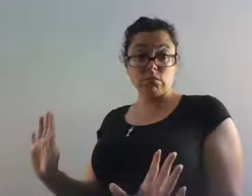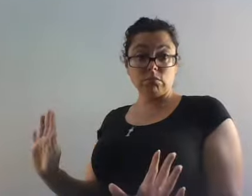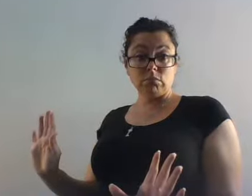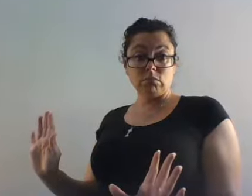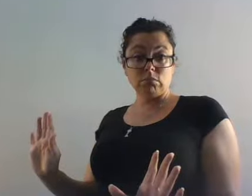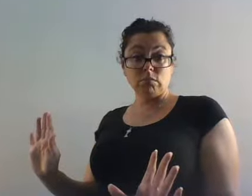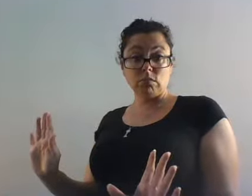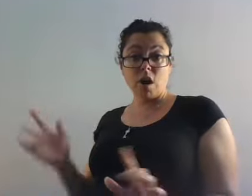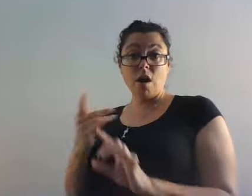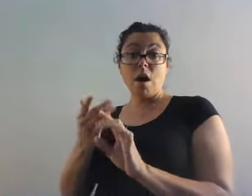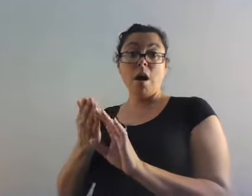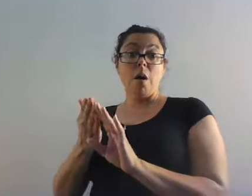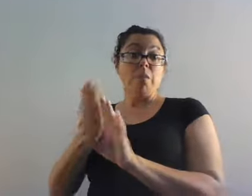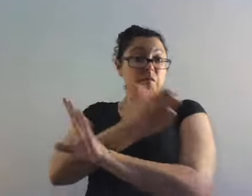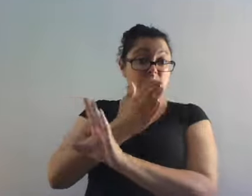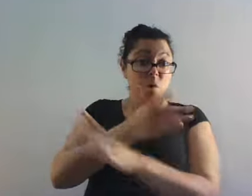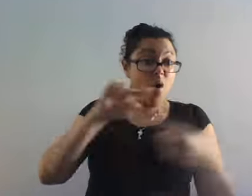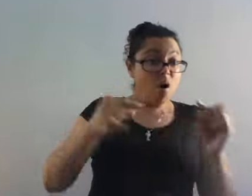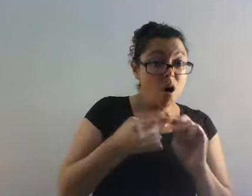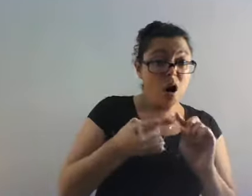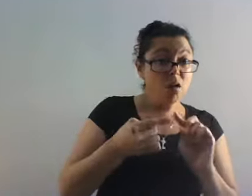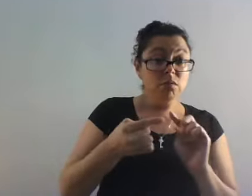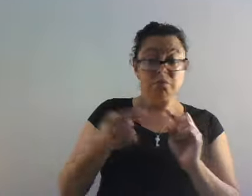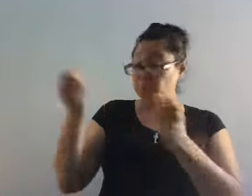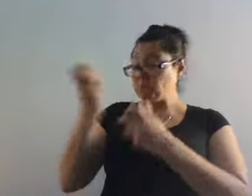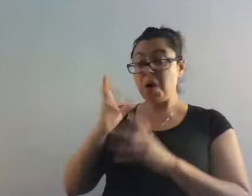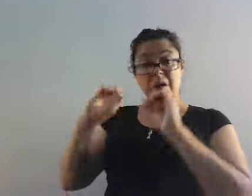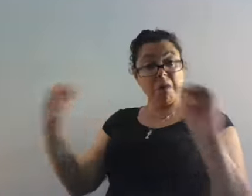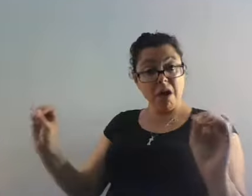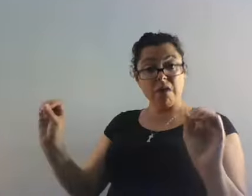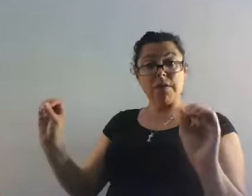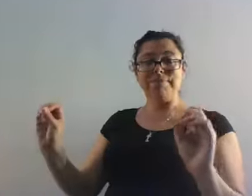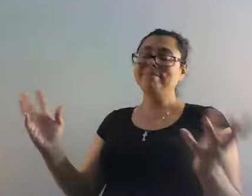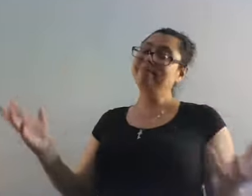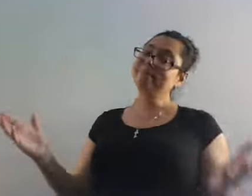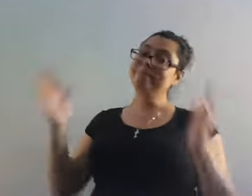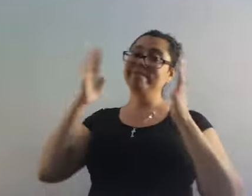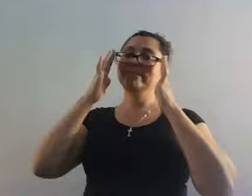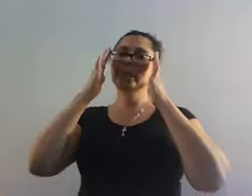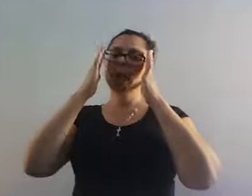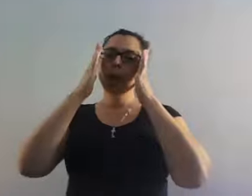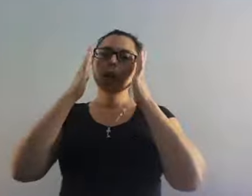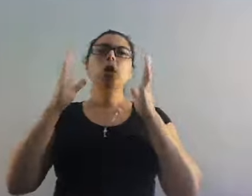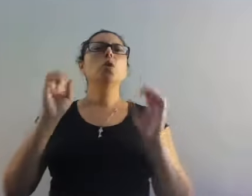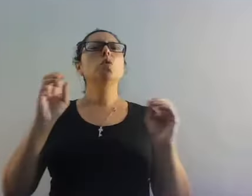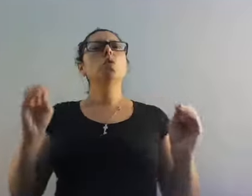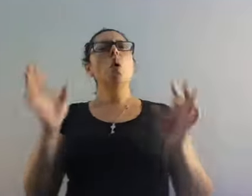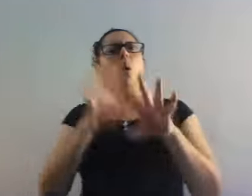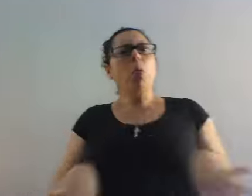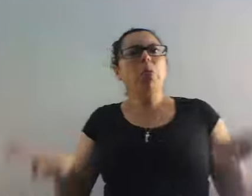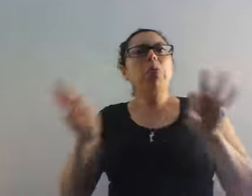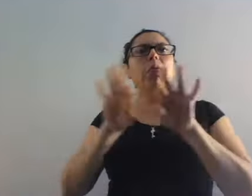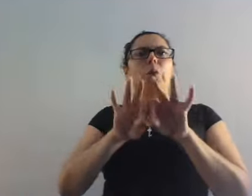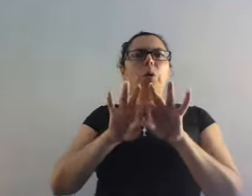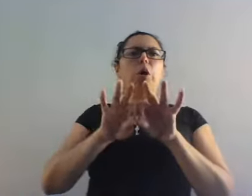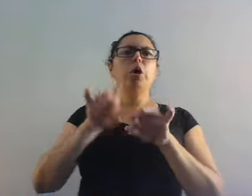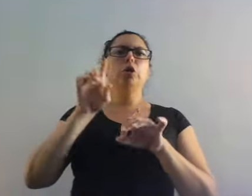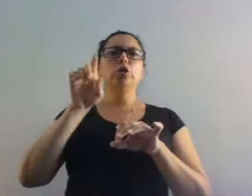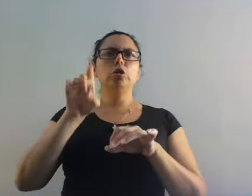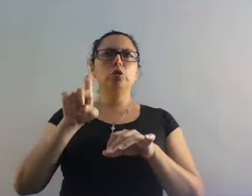this prior injury. And in that sense, it's important that you follow through on your post-hire